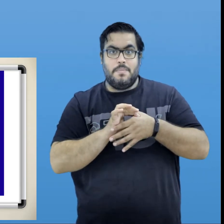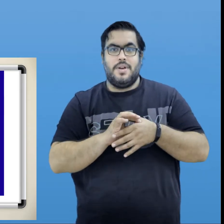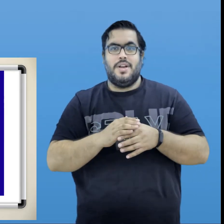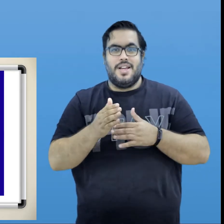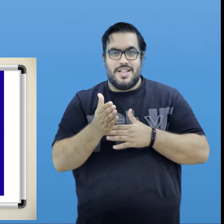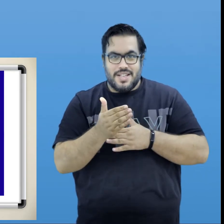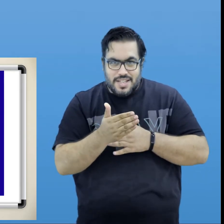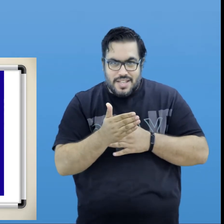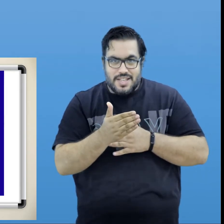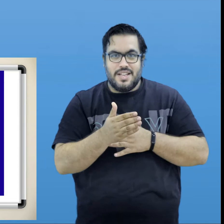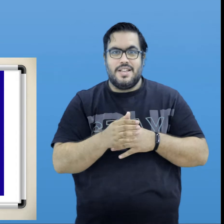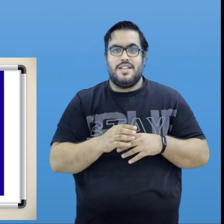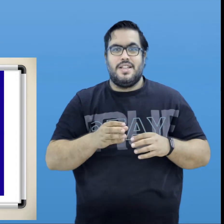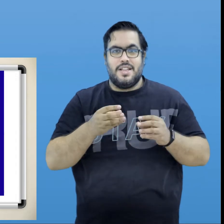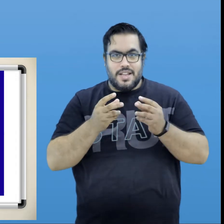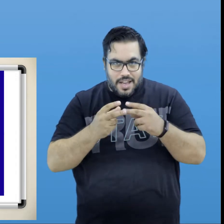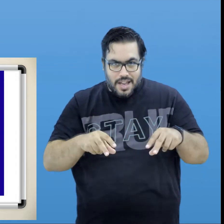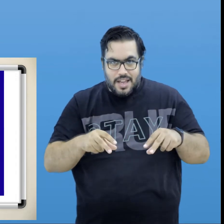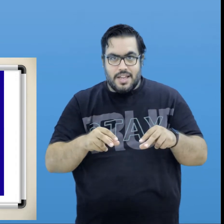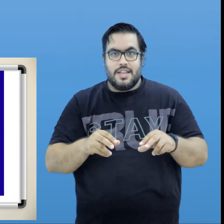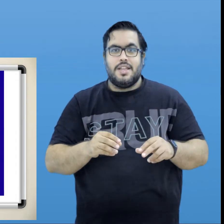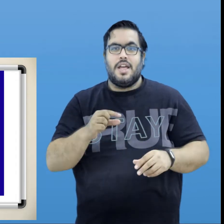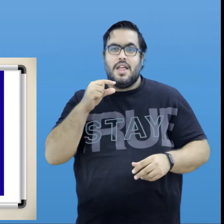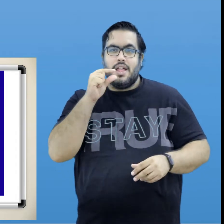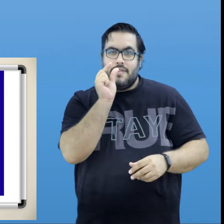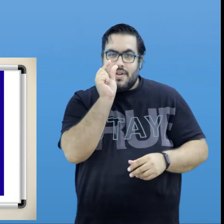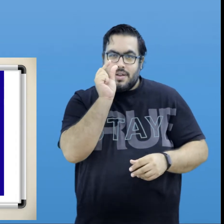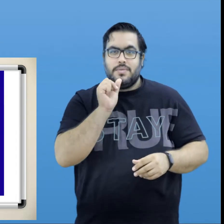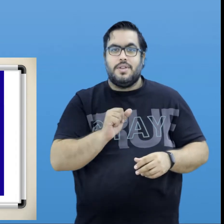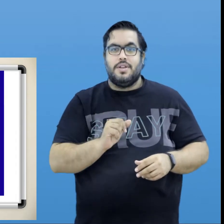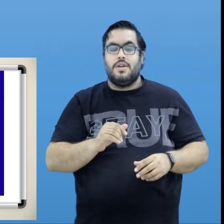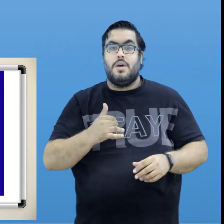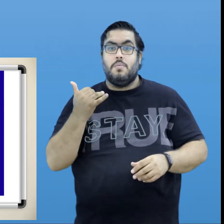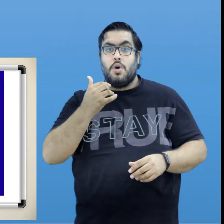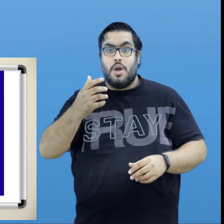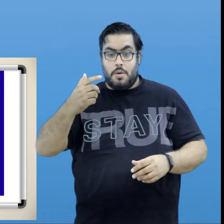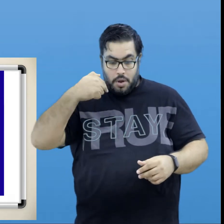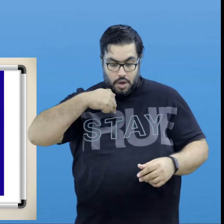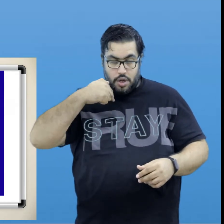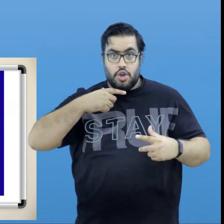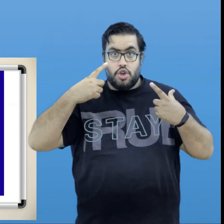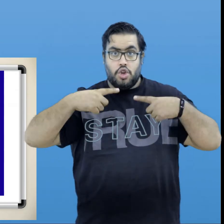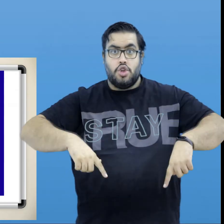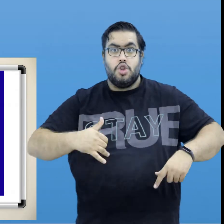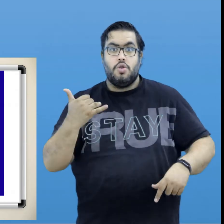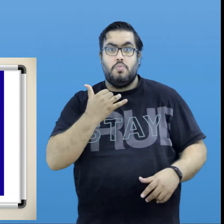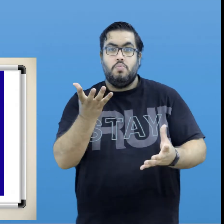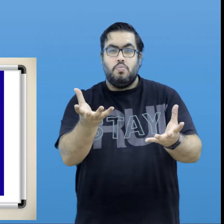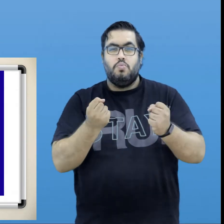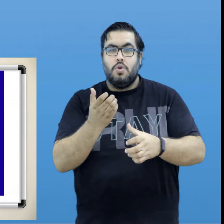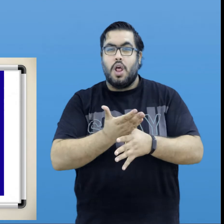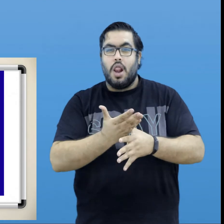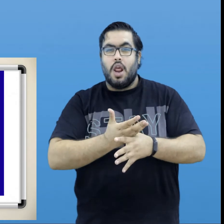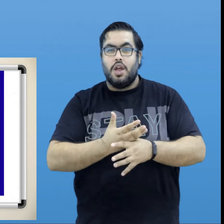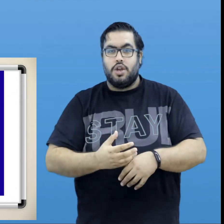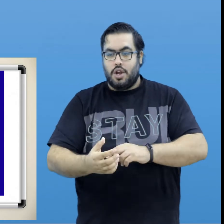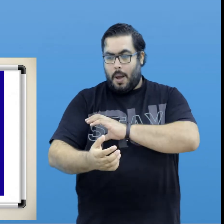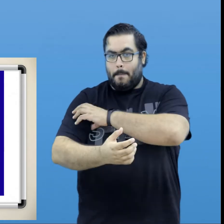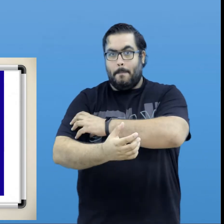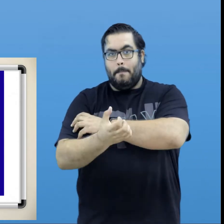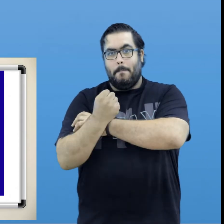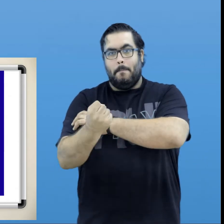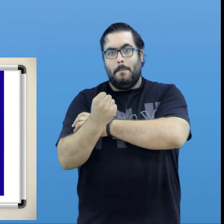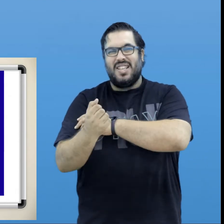as meat, eggs, and beans, and which the body needs in order to grow healthy.